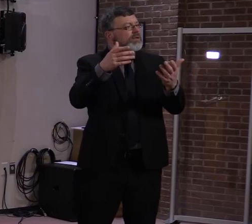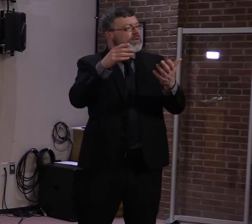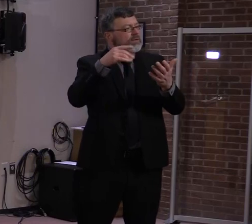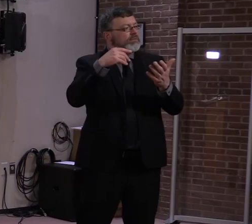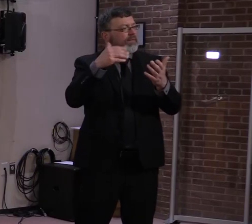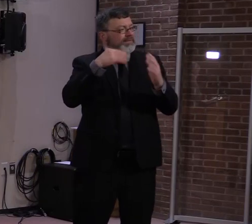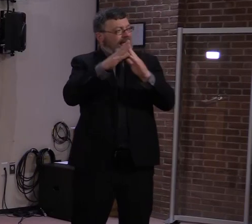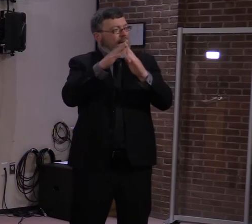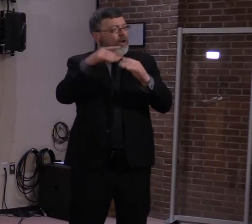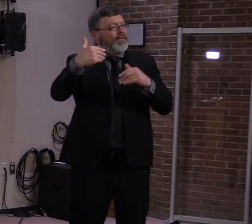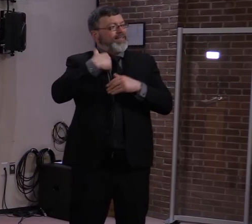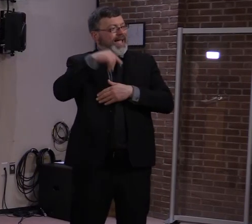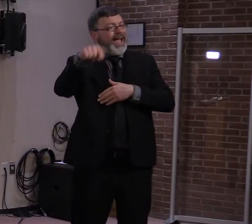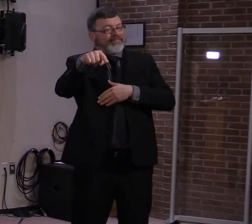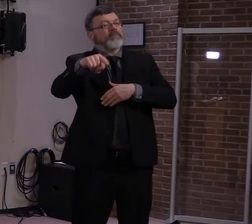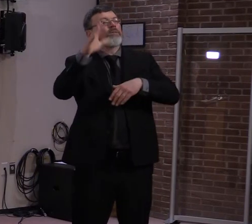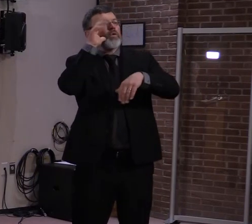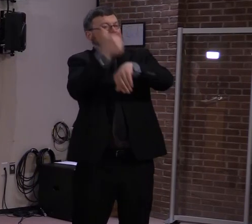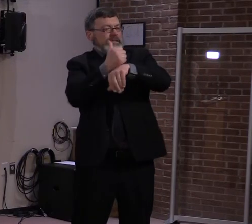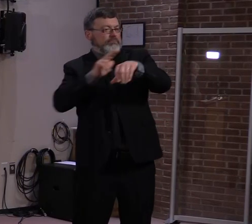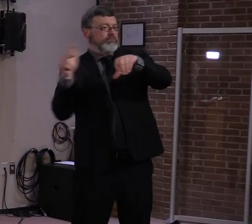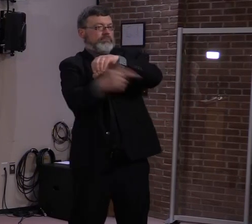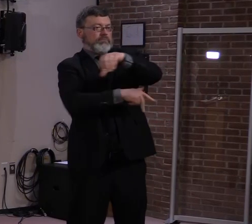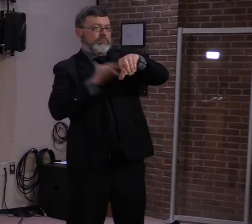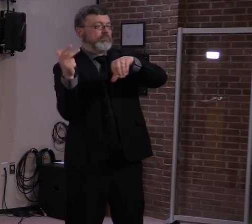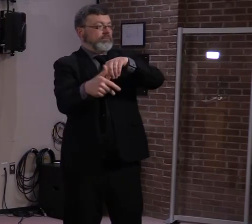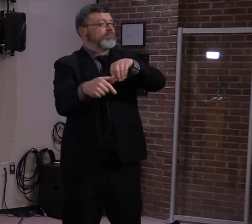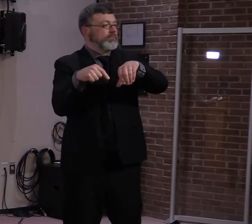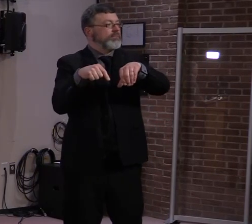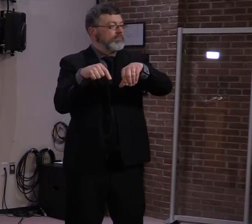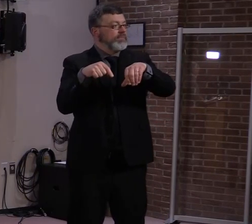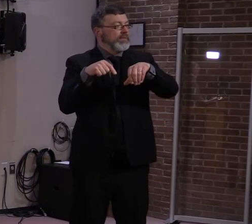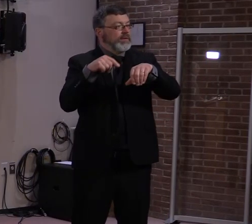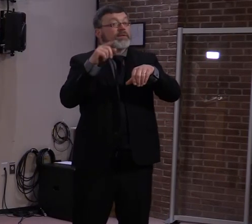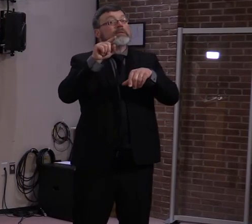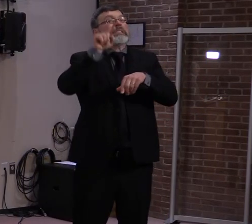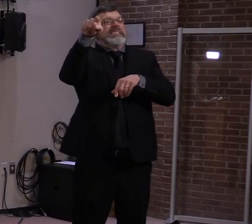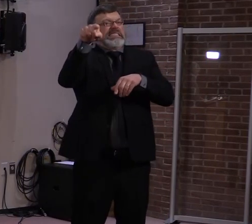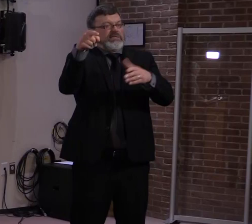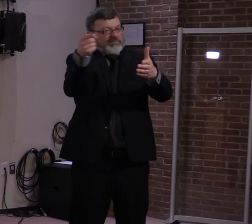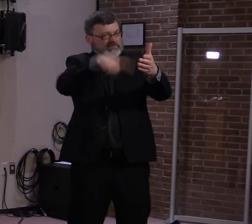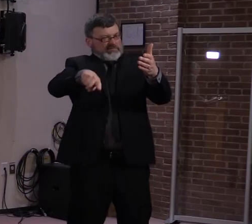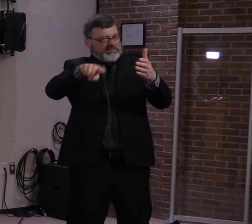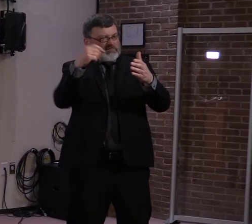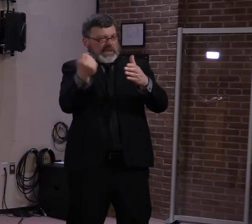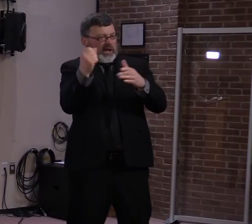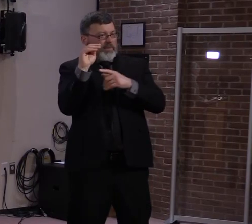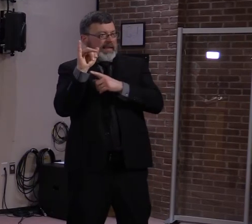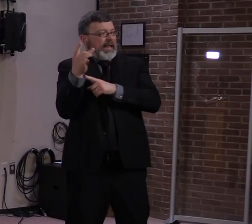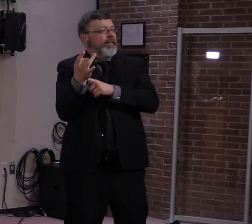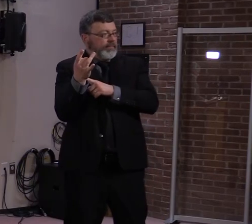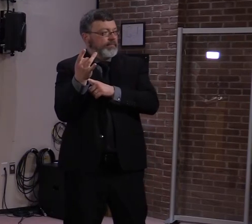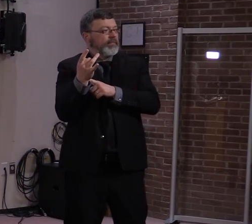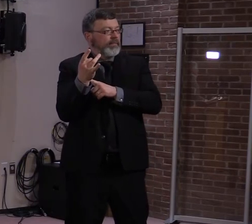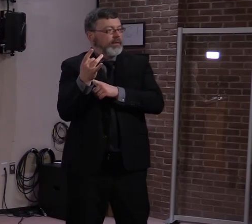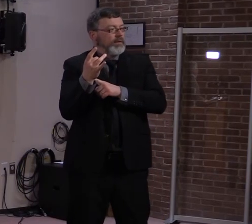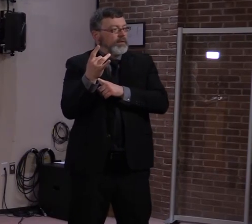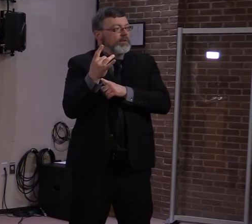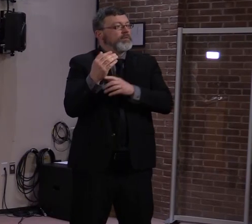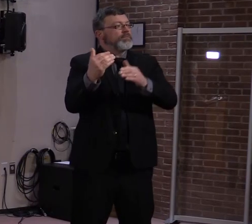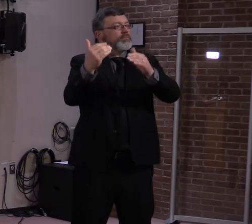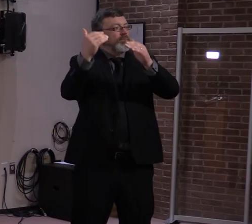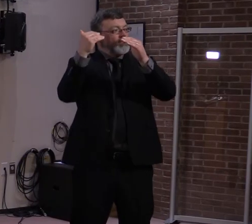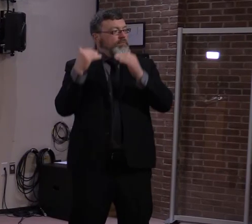that we've used. We're looking at May 8th being at Devil's Bowl and May 8th being at